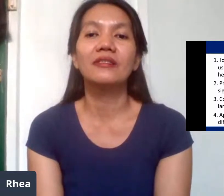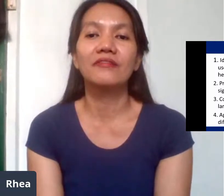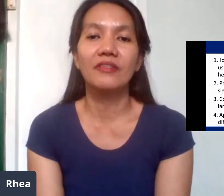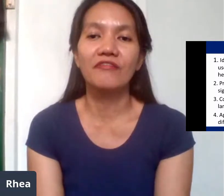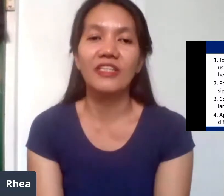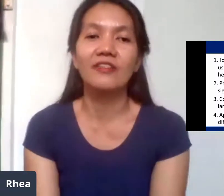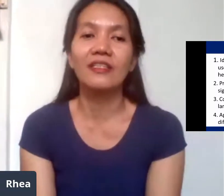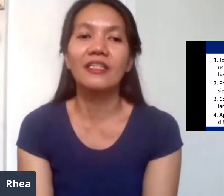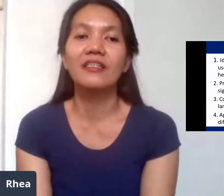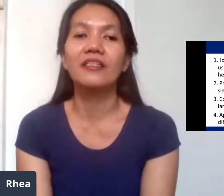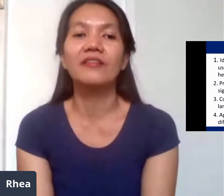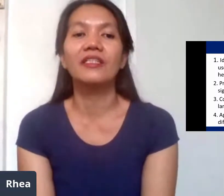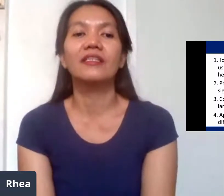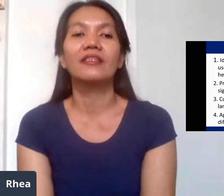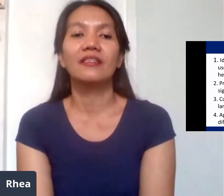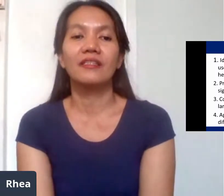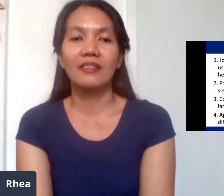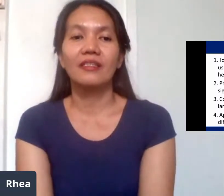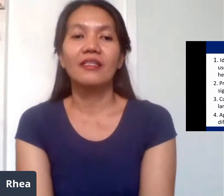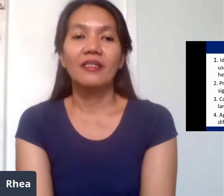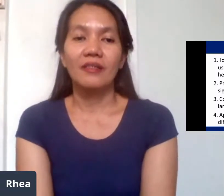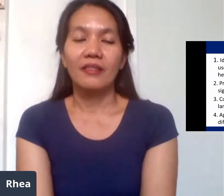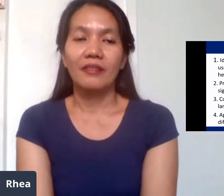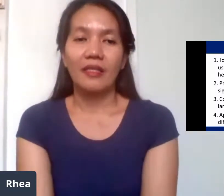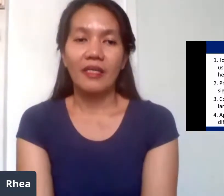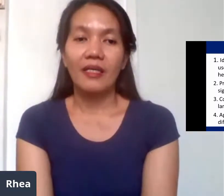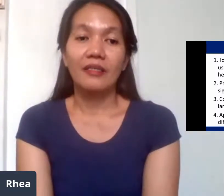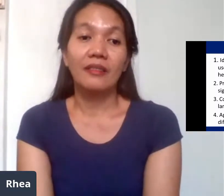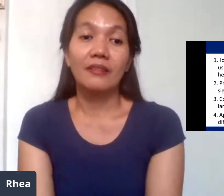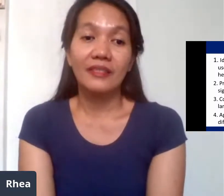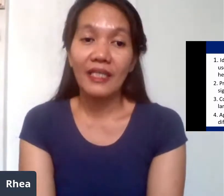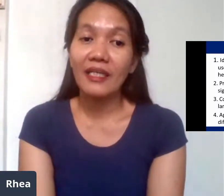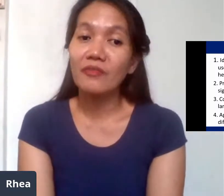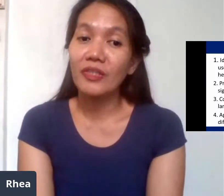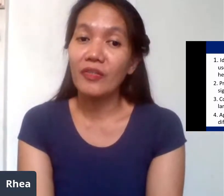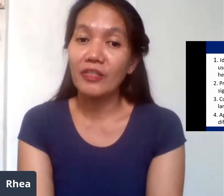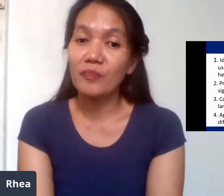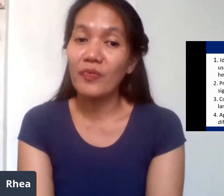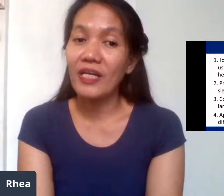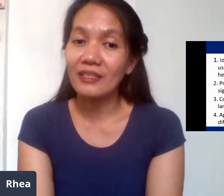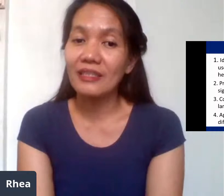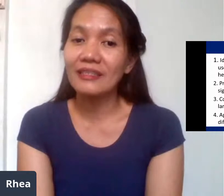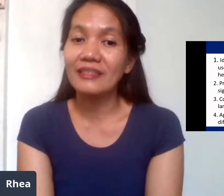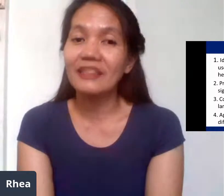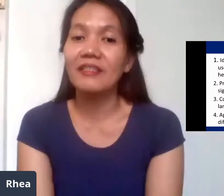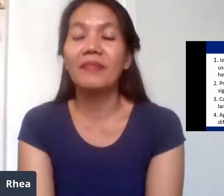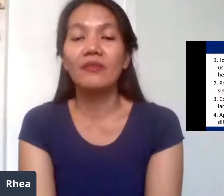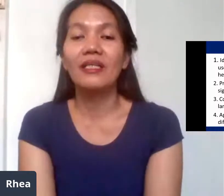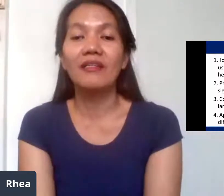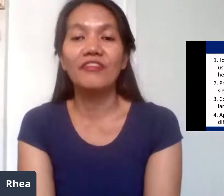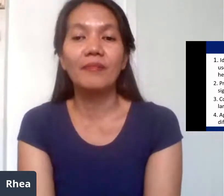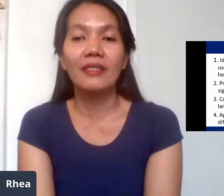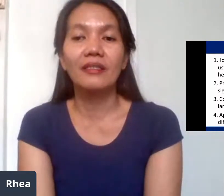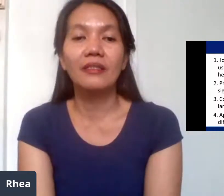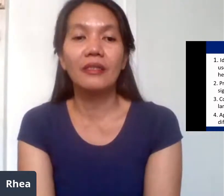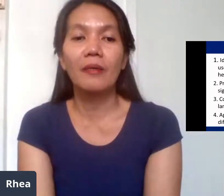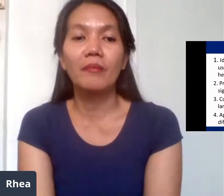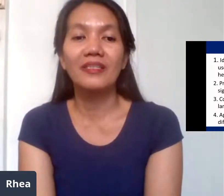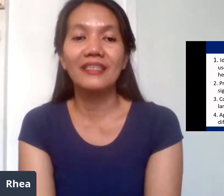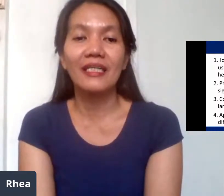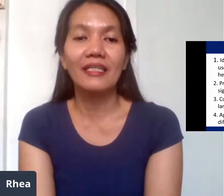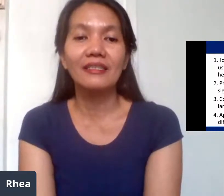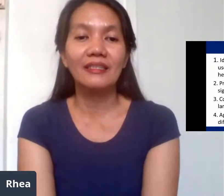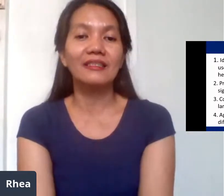used by persons with this difficulty in hearing. And second, we're going to practice the manual